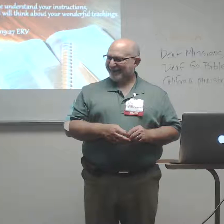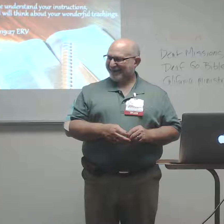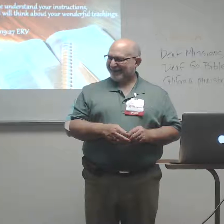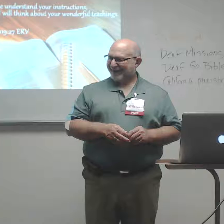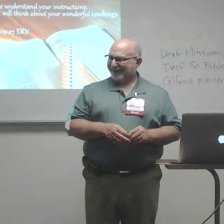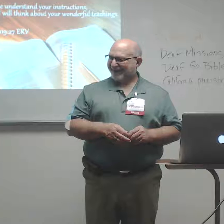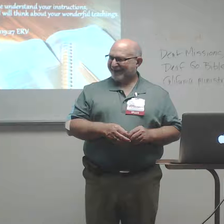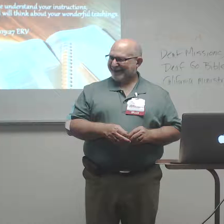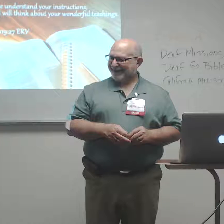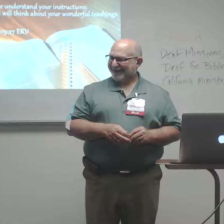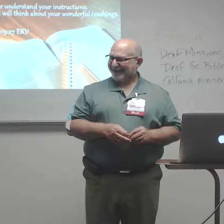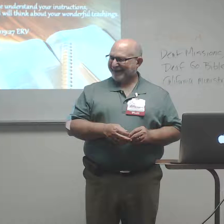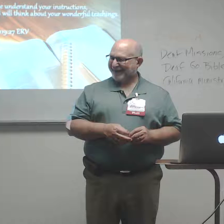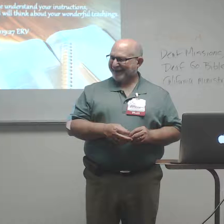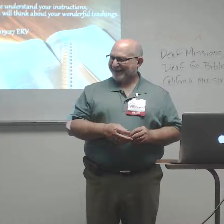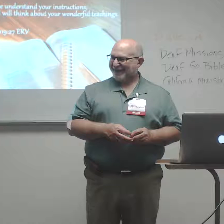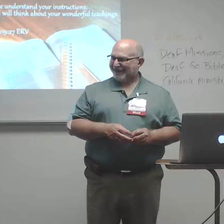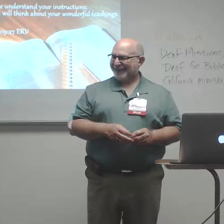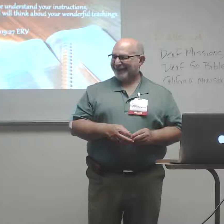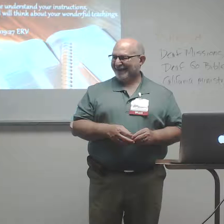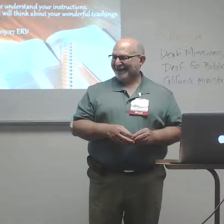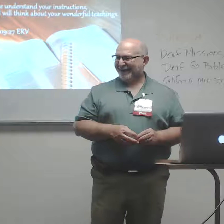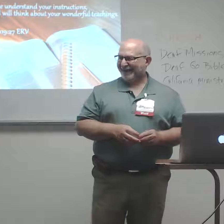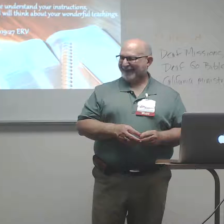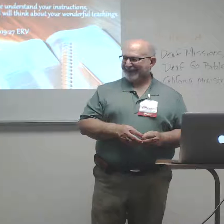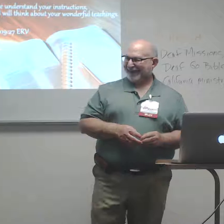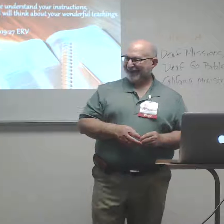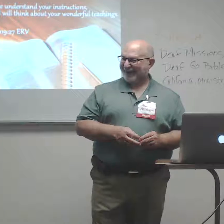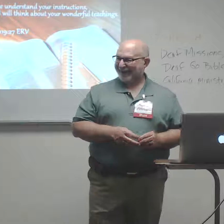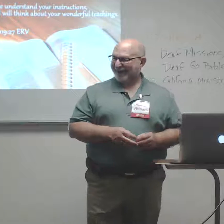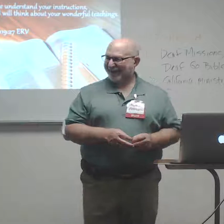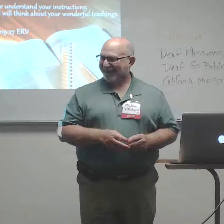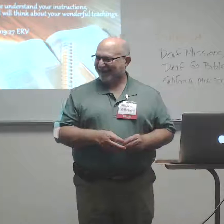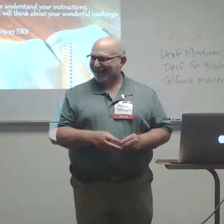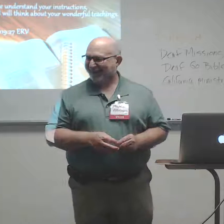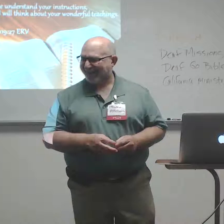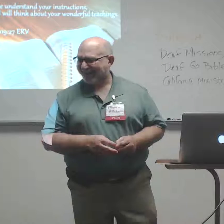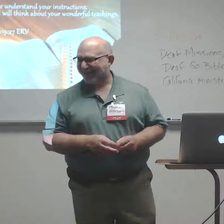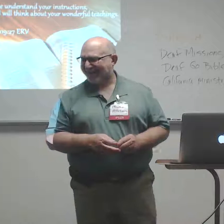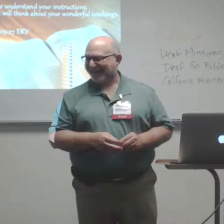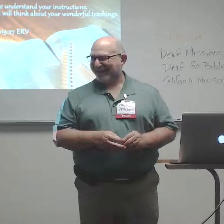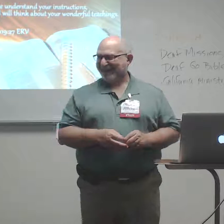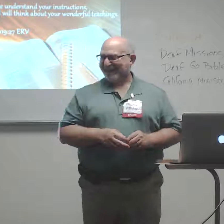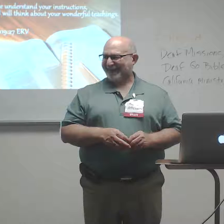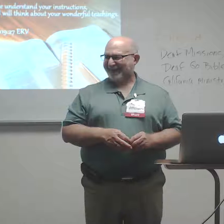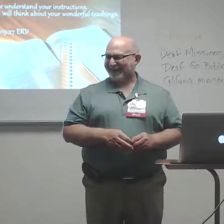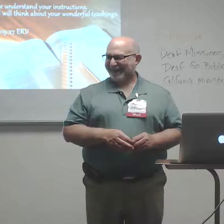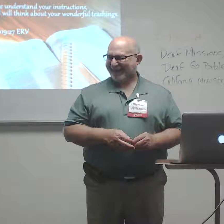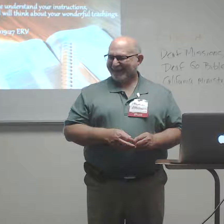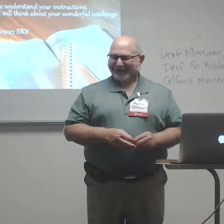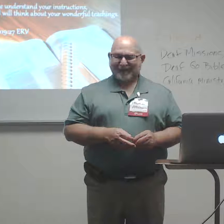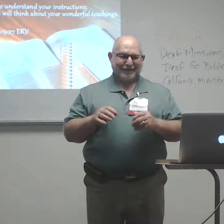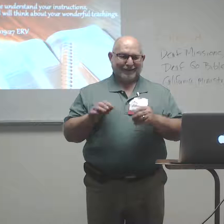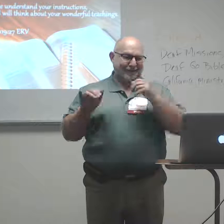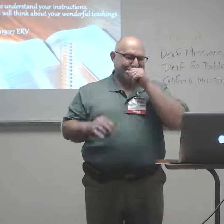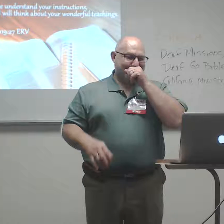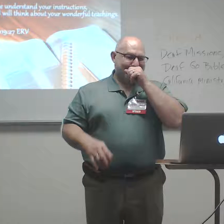absolutely correct. I'm intimidated by our preacher. He's Now still you like said I intimidated by would preaching. all the other rejoicing.